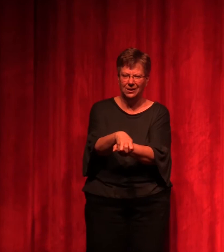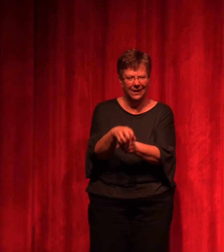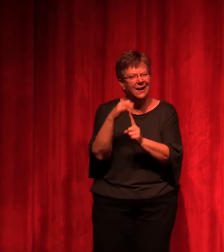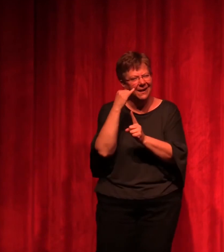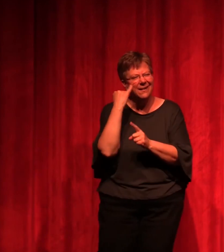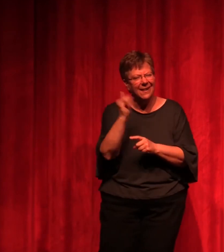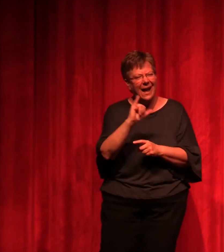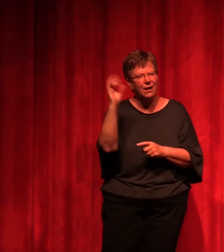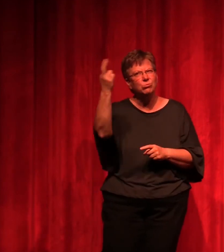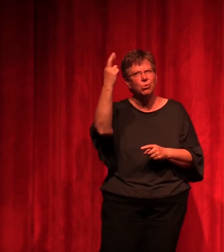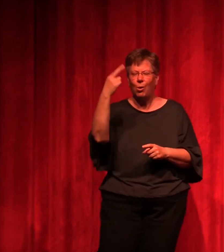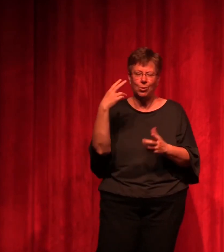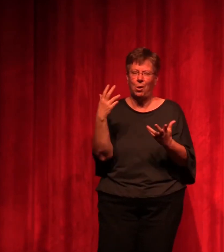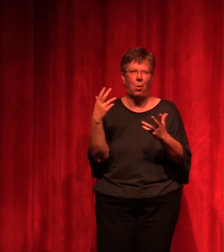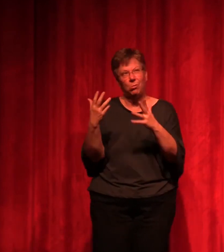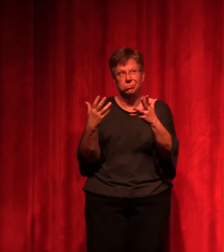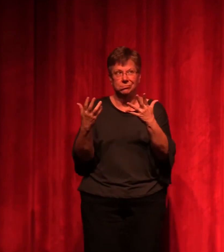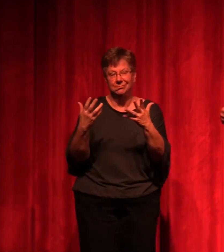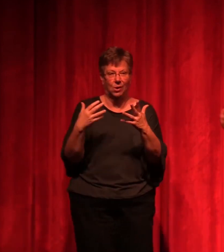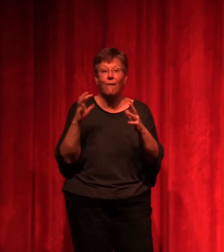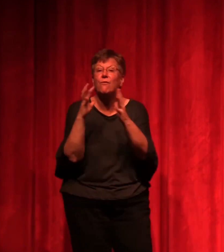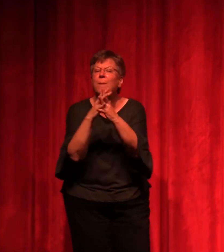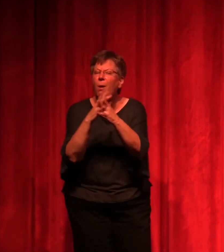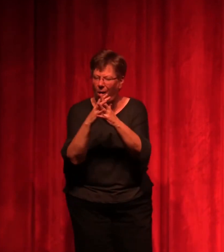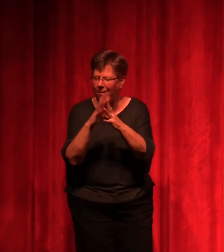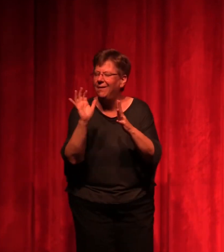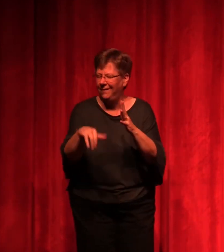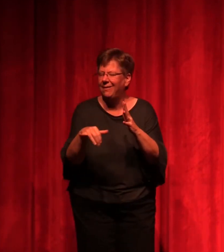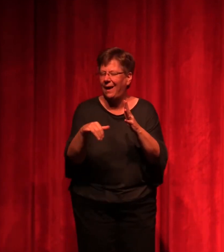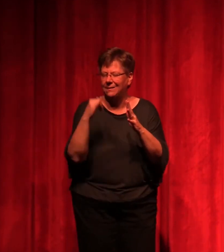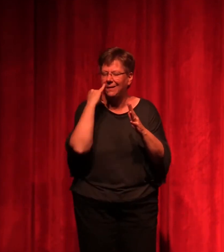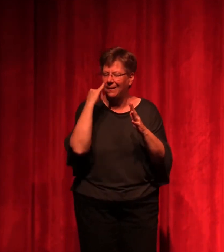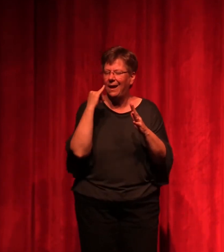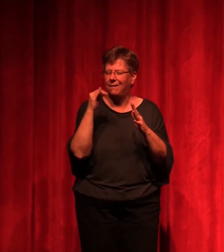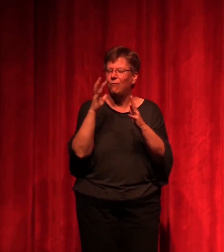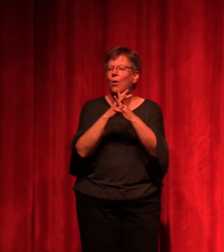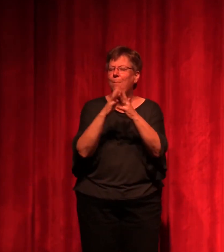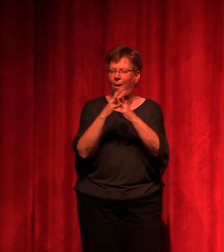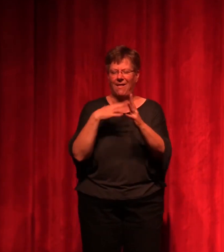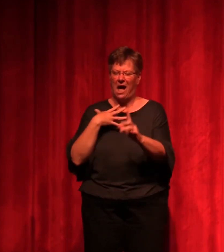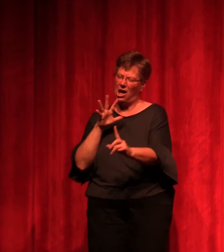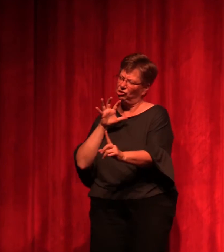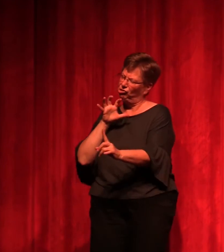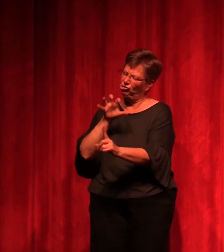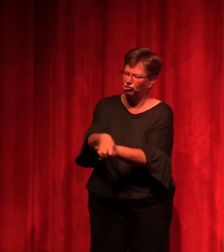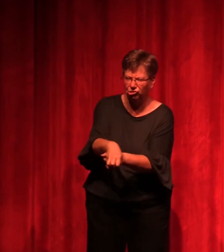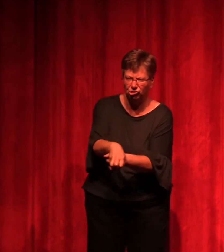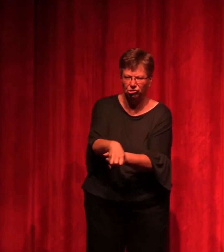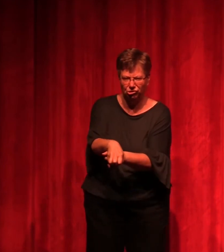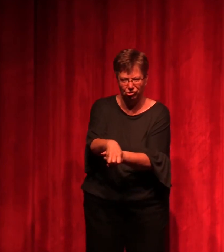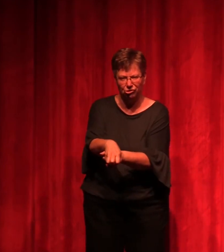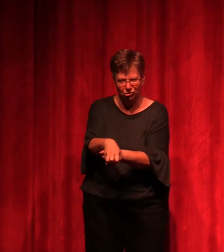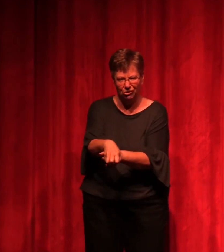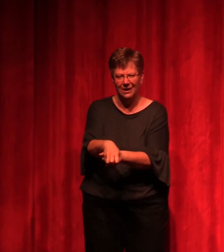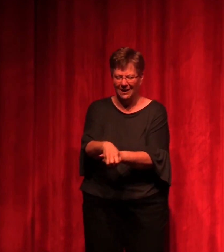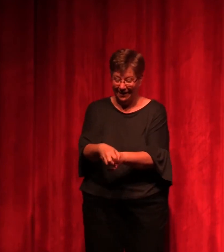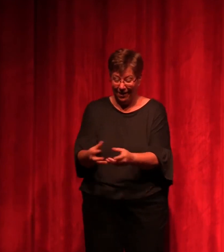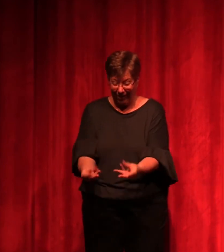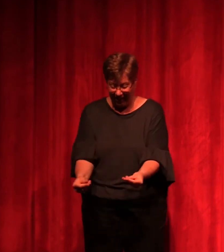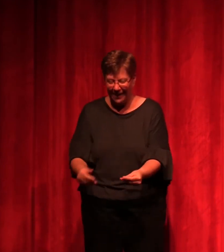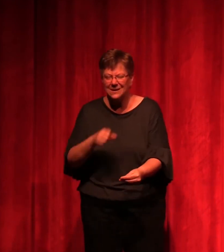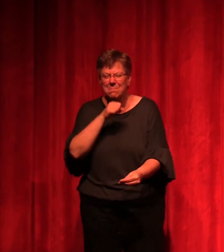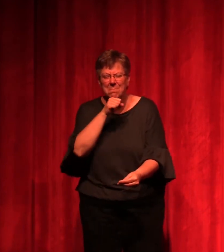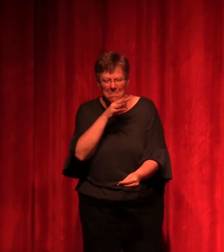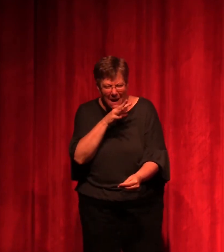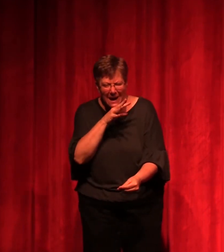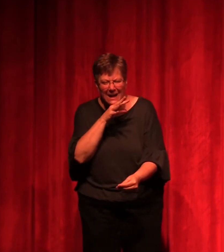It's not that. I like high school football. I just tackle the thing. And it had been raining, and now it's muddy, and it's